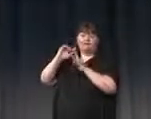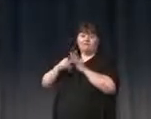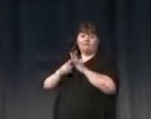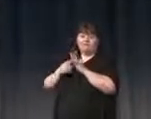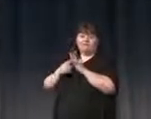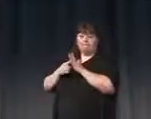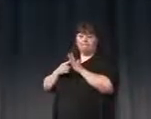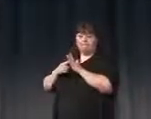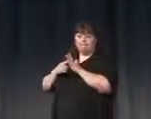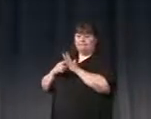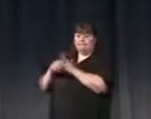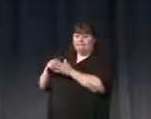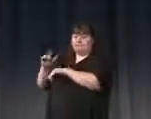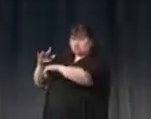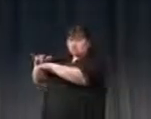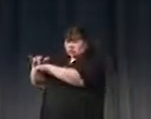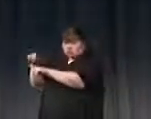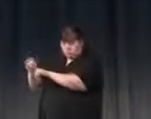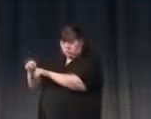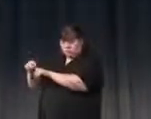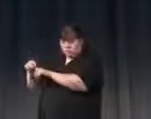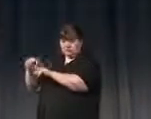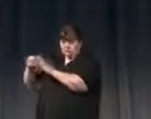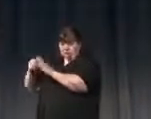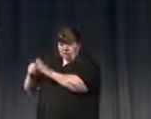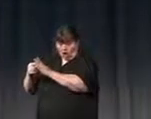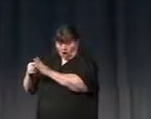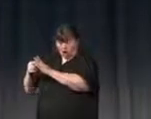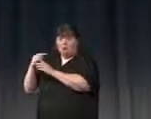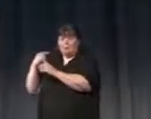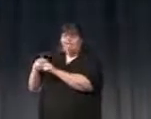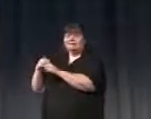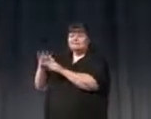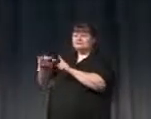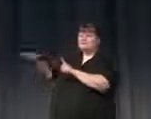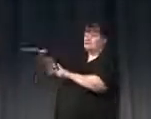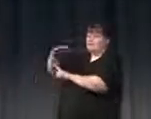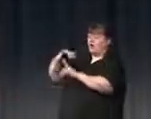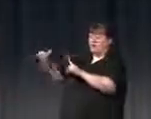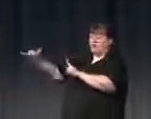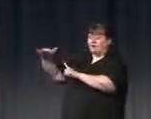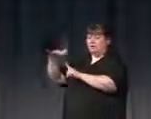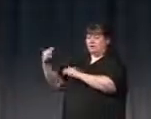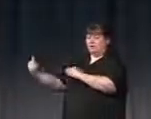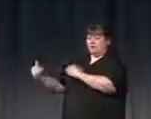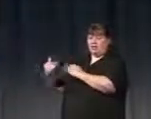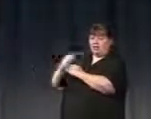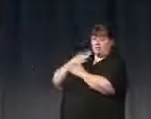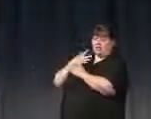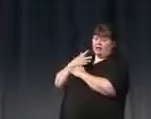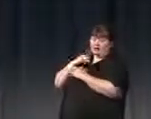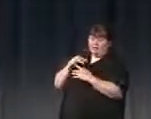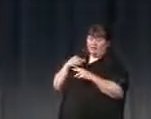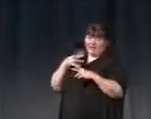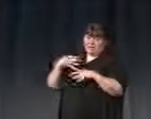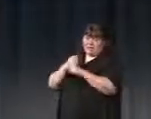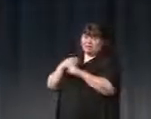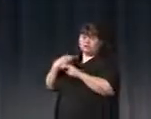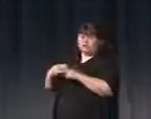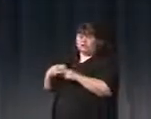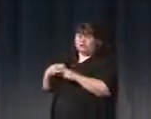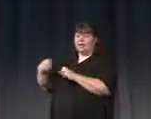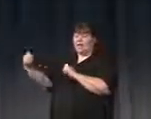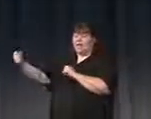source and all of the properties of the environment in which that source made its sound, which we can summarize by this thing called the impulse response.